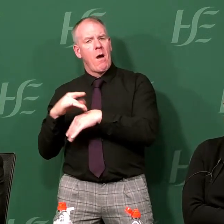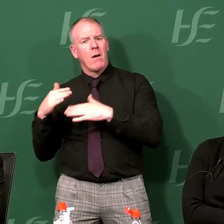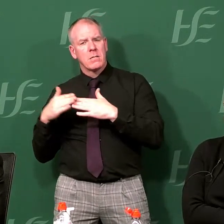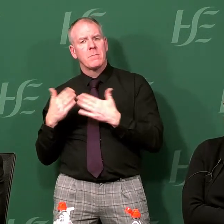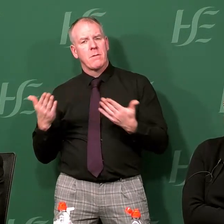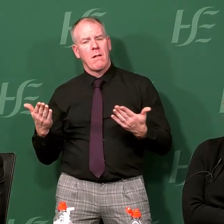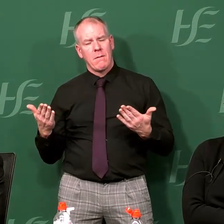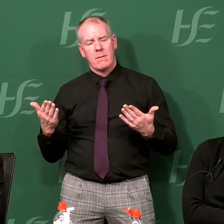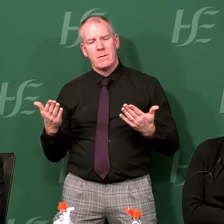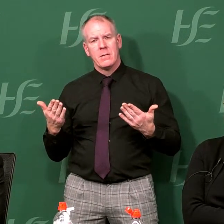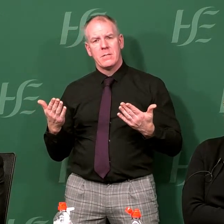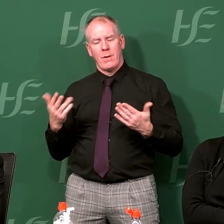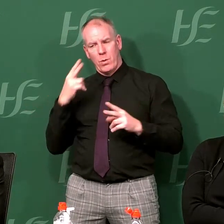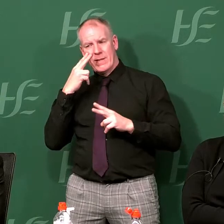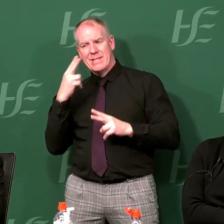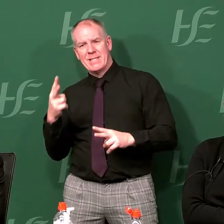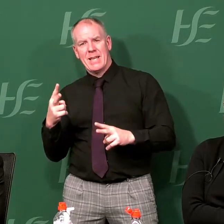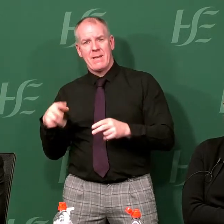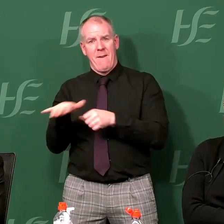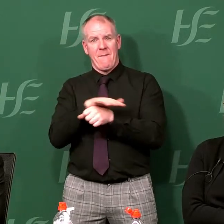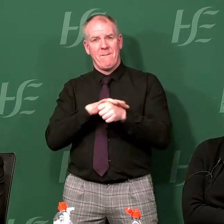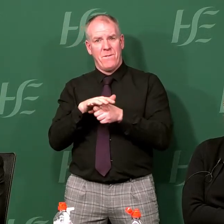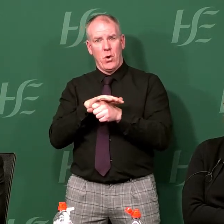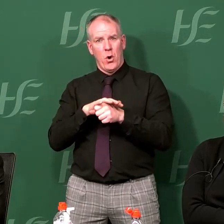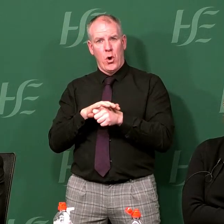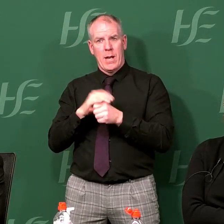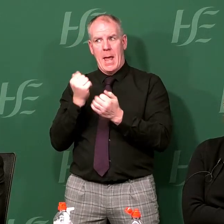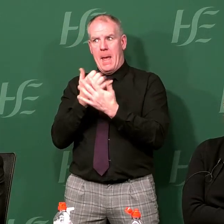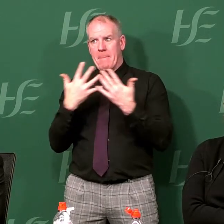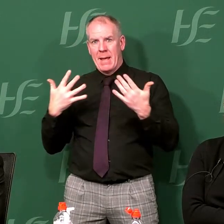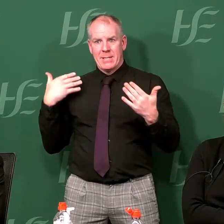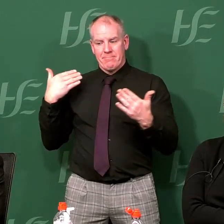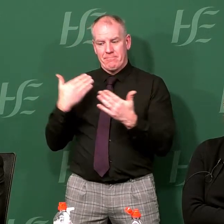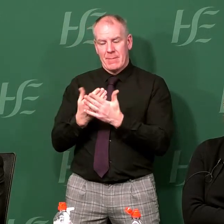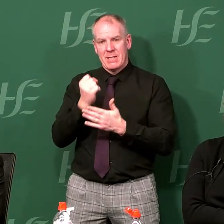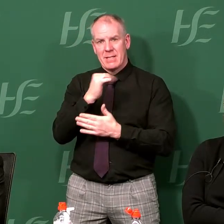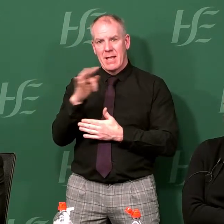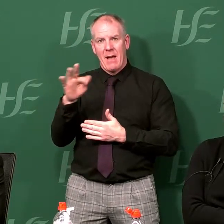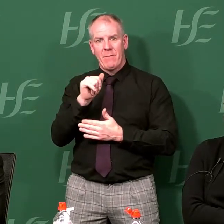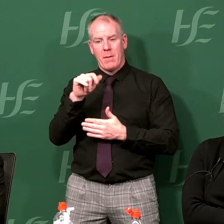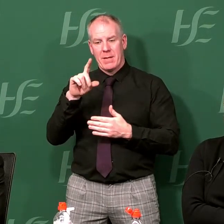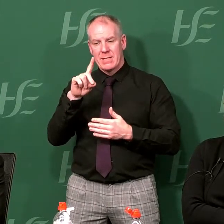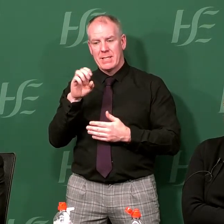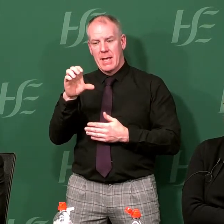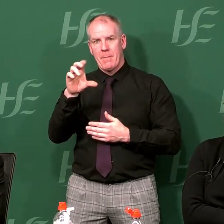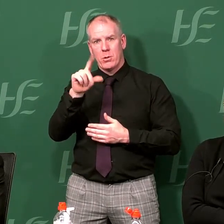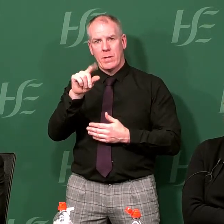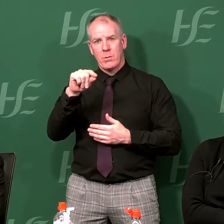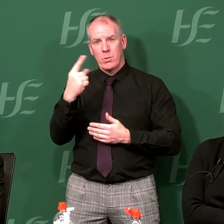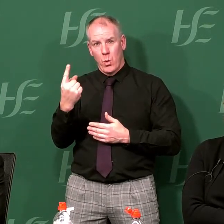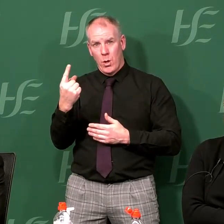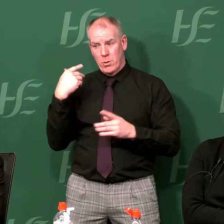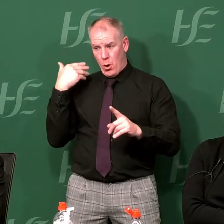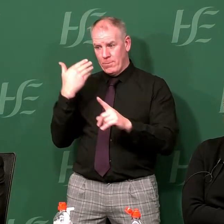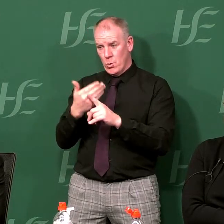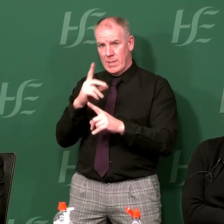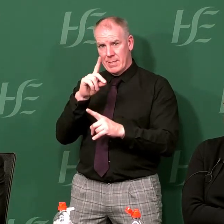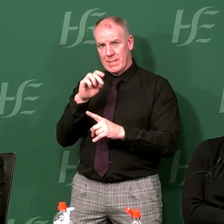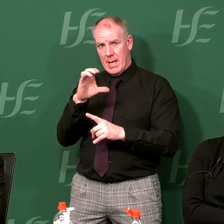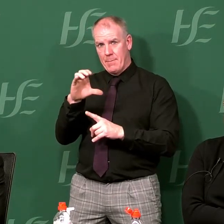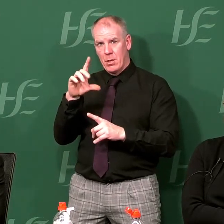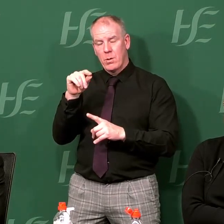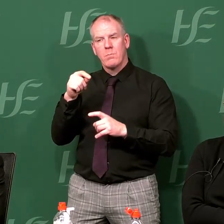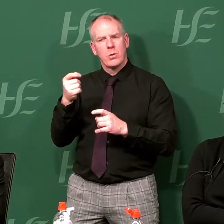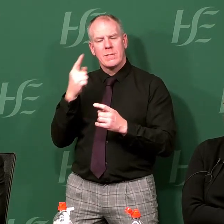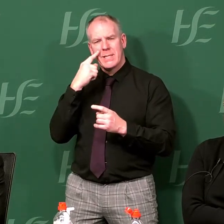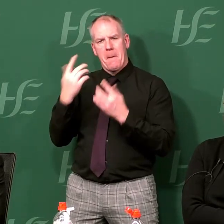system. So I think if you look at the full census from December of 2021, you'll see a fairly balanced actually